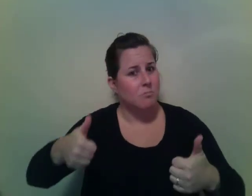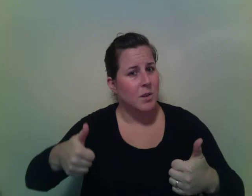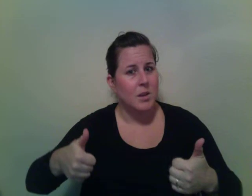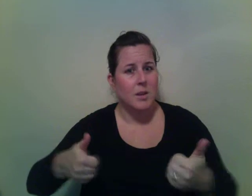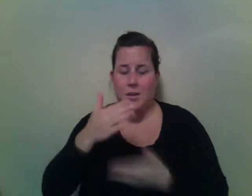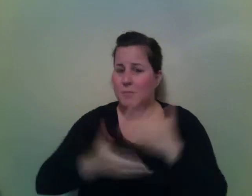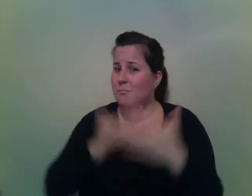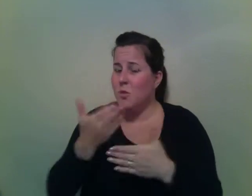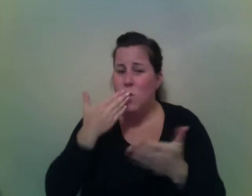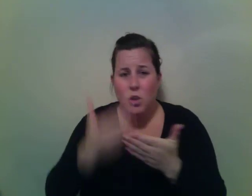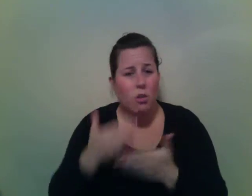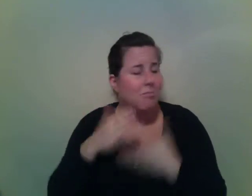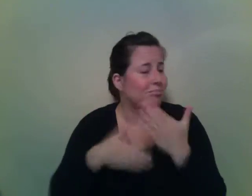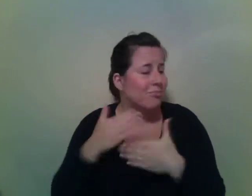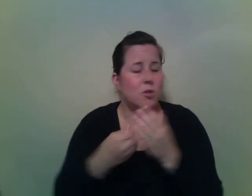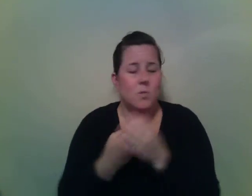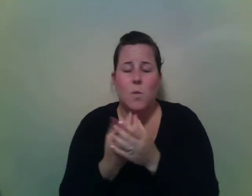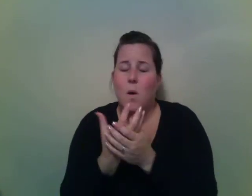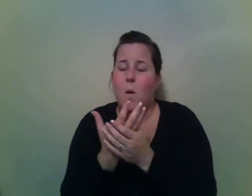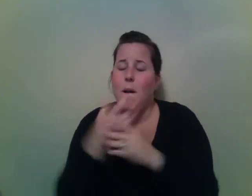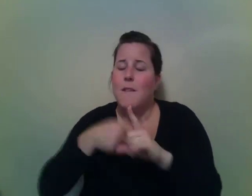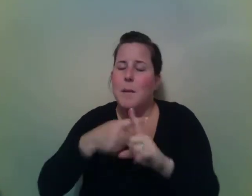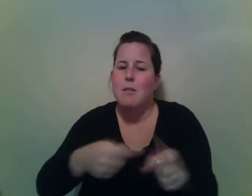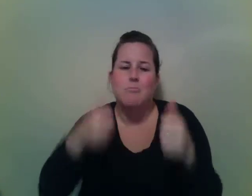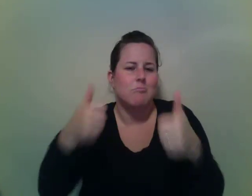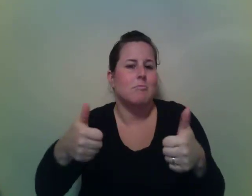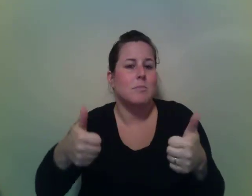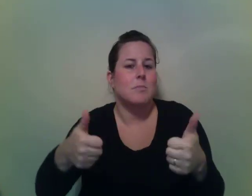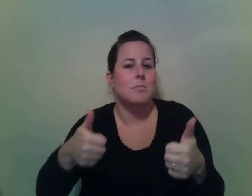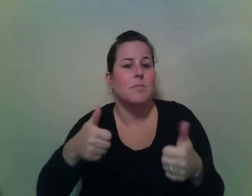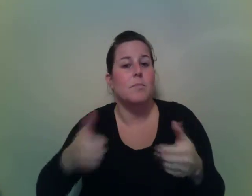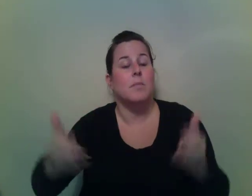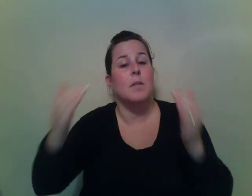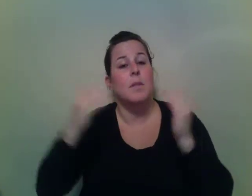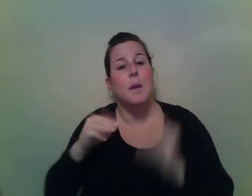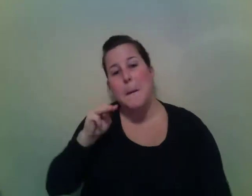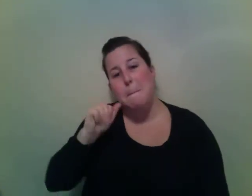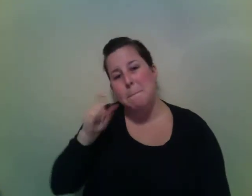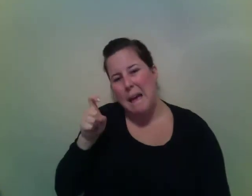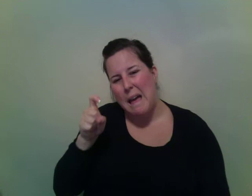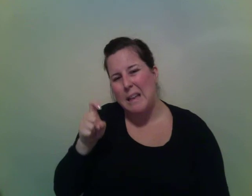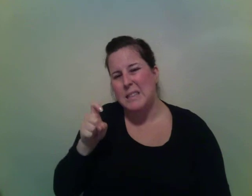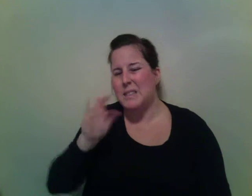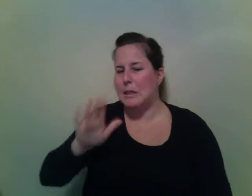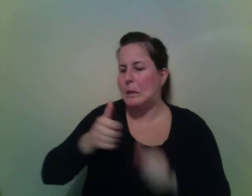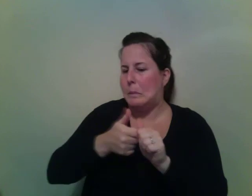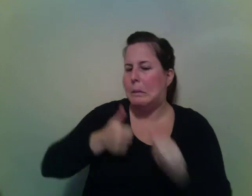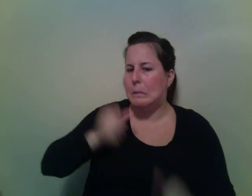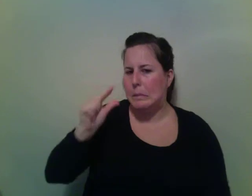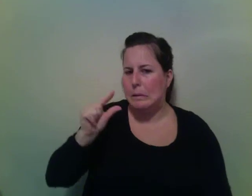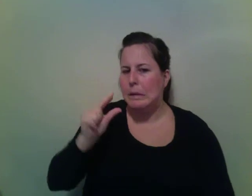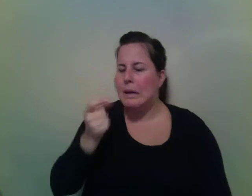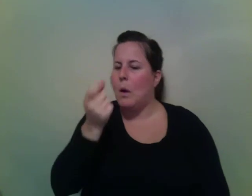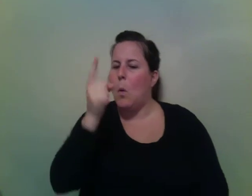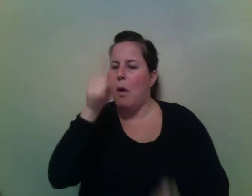fire. And she's growing every month. That's great. Max is a little bit behind. He's $1,100 short of